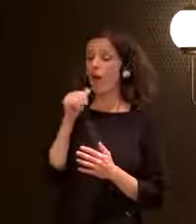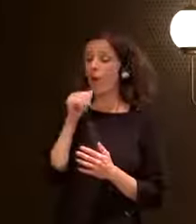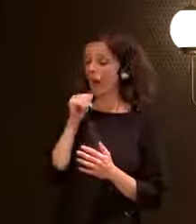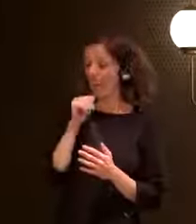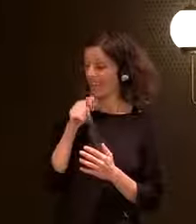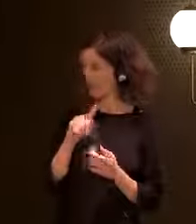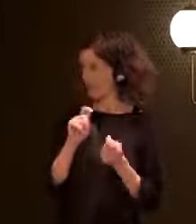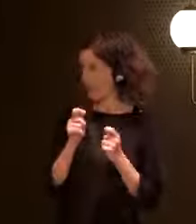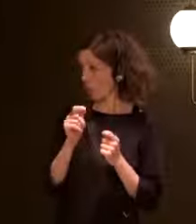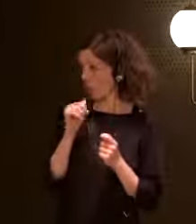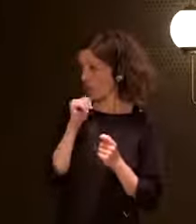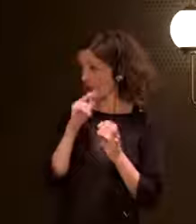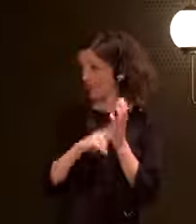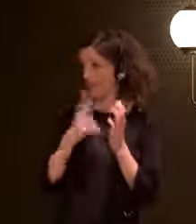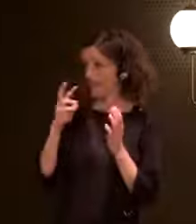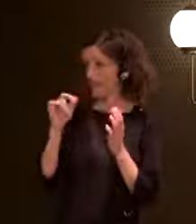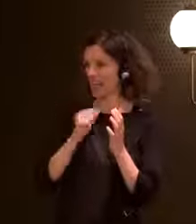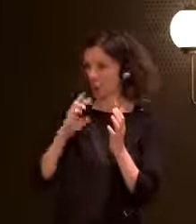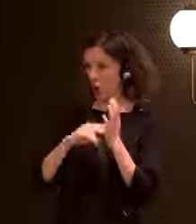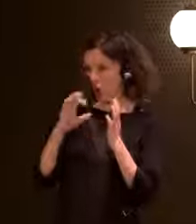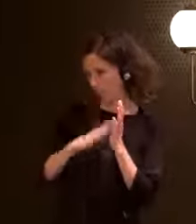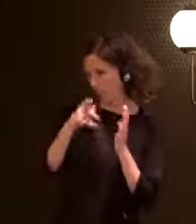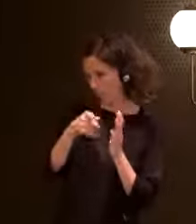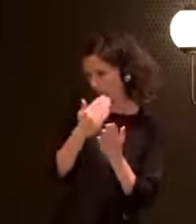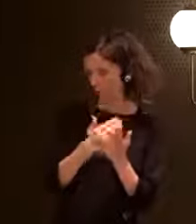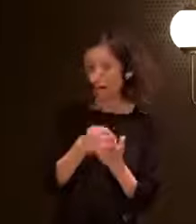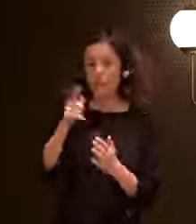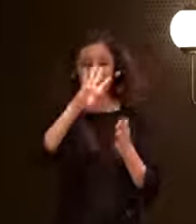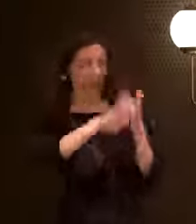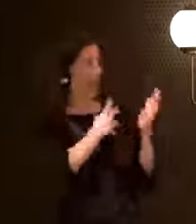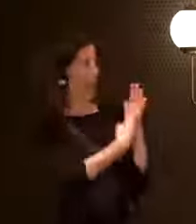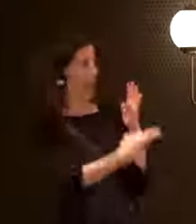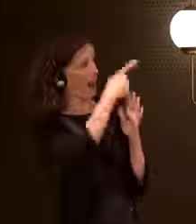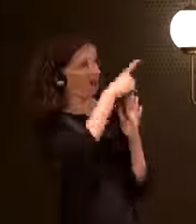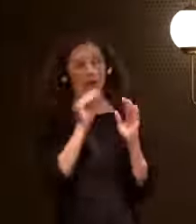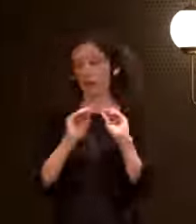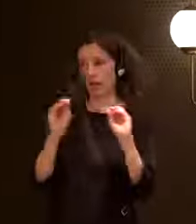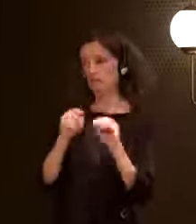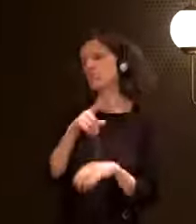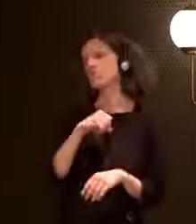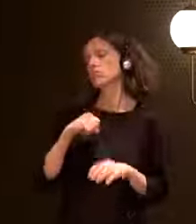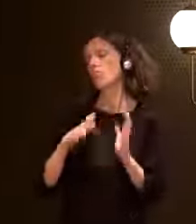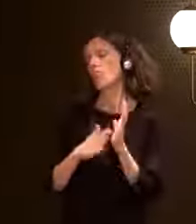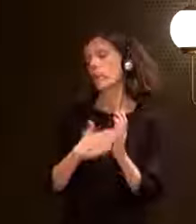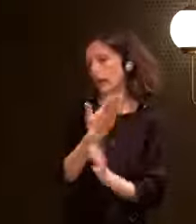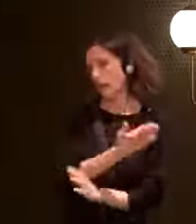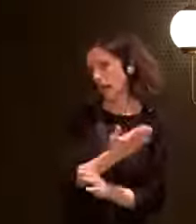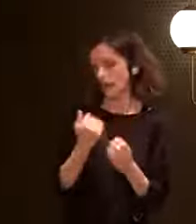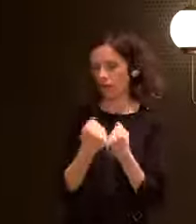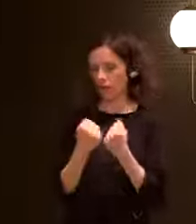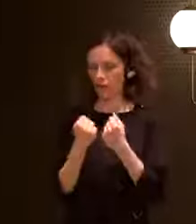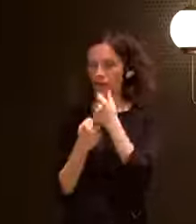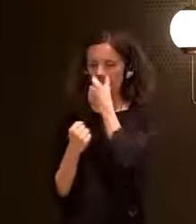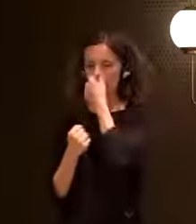it. It doesn't have to look like this. This is just an example of the activities that might